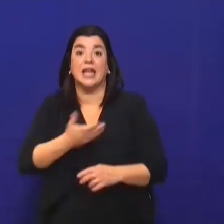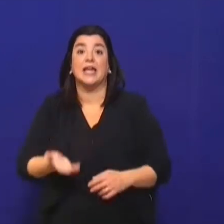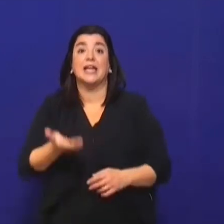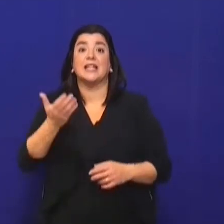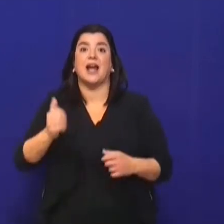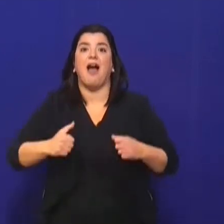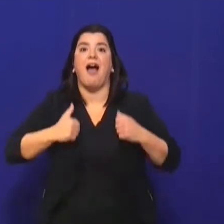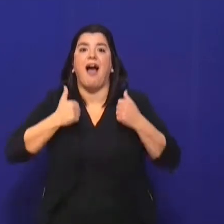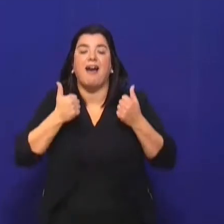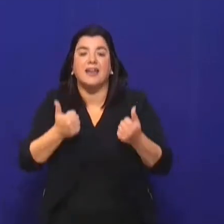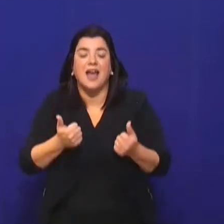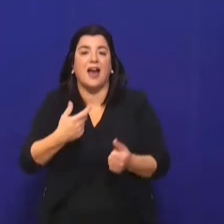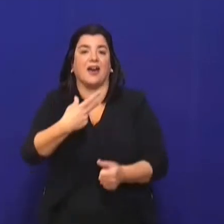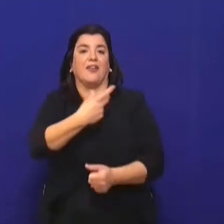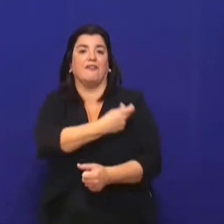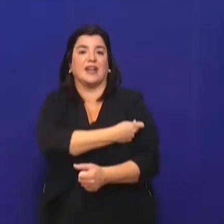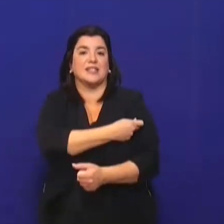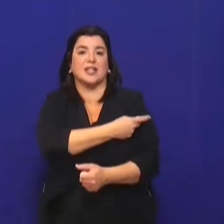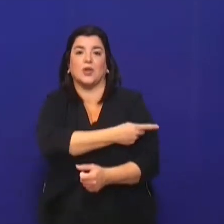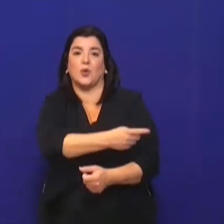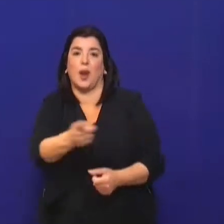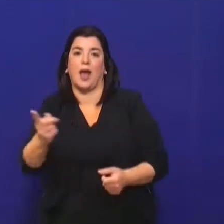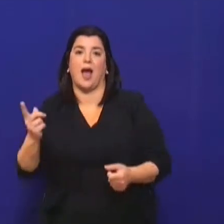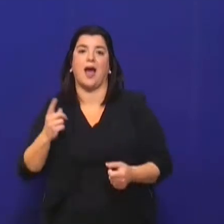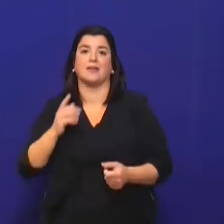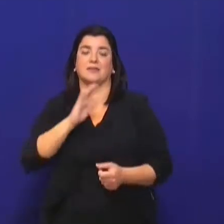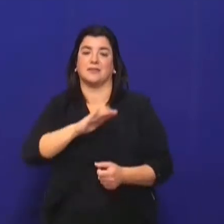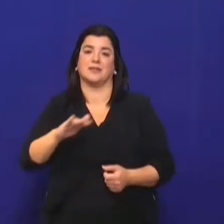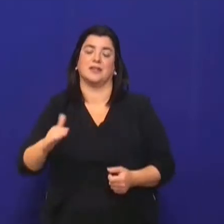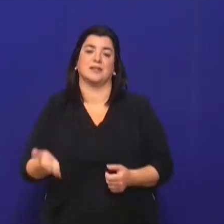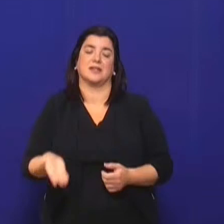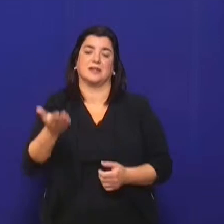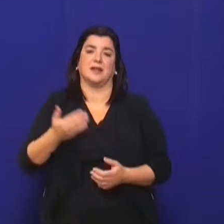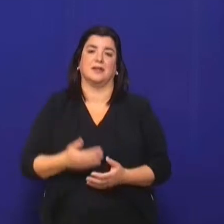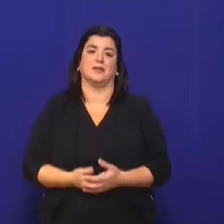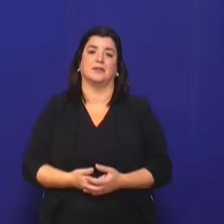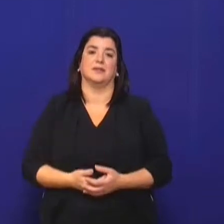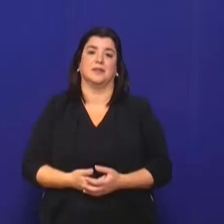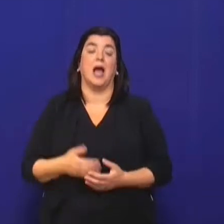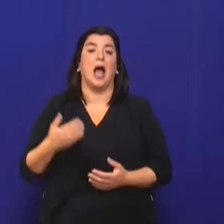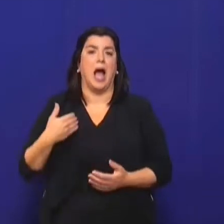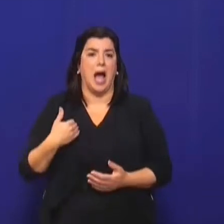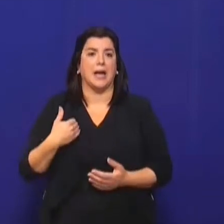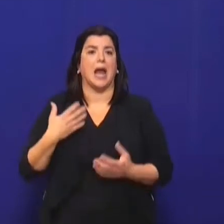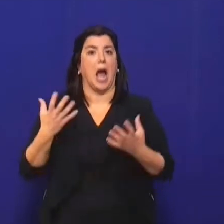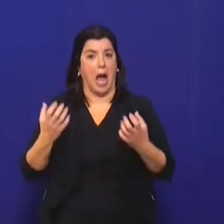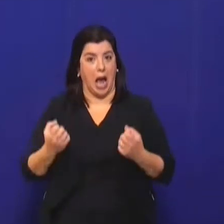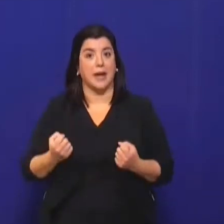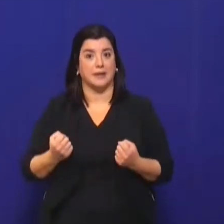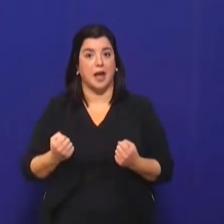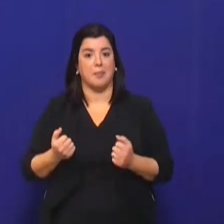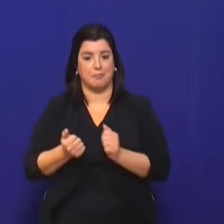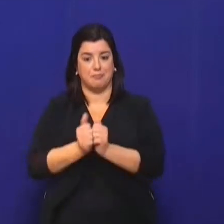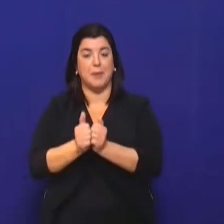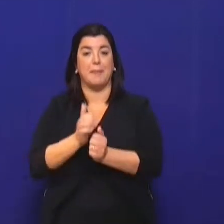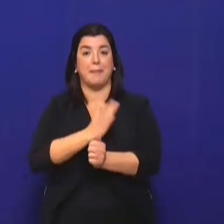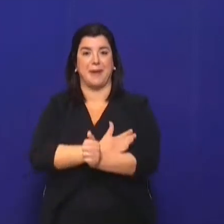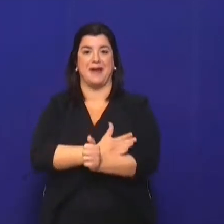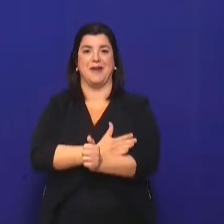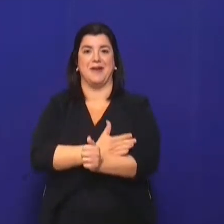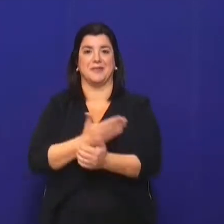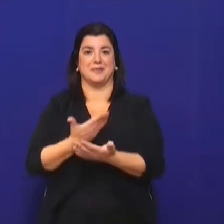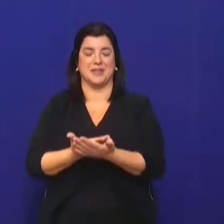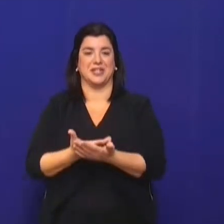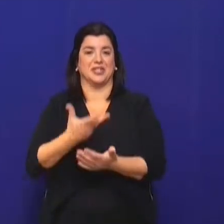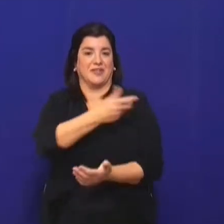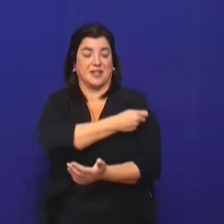ħankun qegħdin nlaqmu lil poplu Malti iktar il qudiem. Il-kapaċità biex aħna nlaqmu hemmhekk, ġifier l-ammonti ta' vaccines